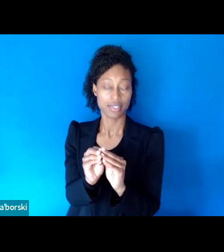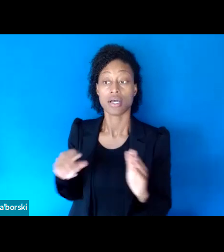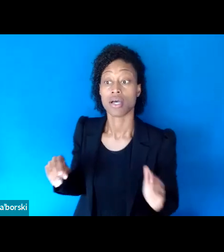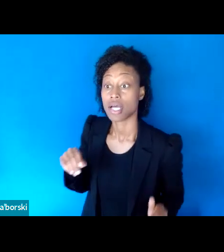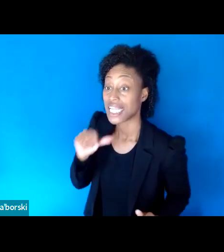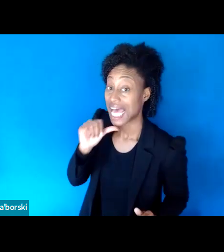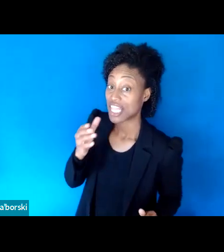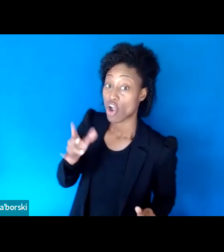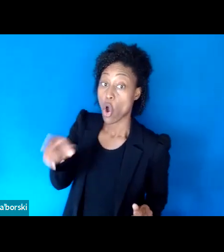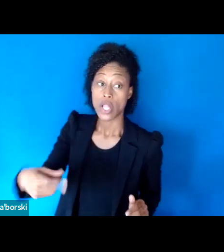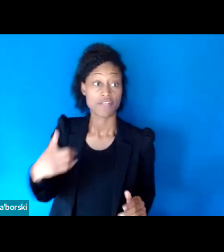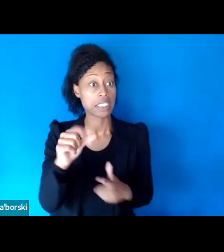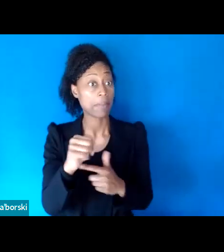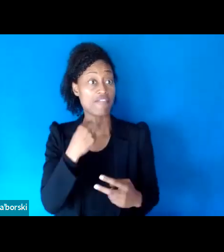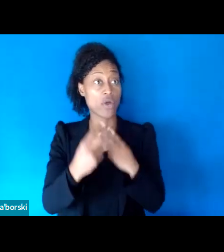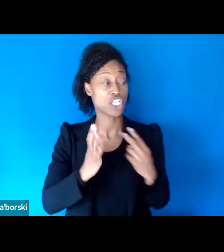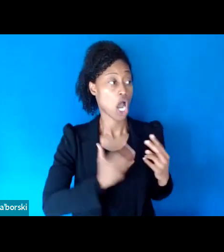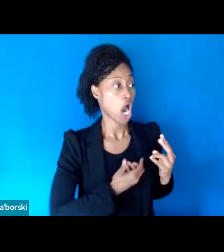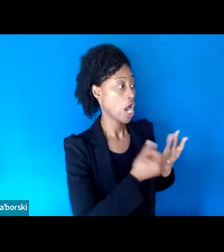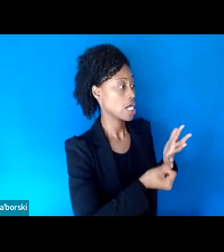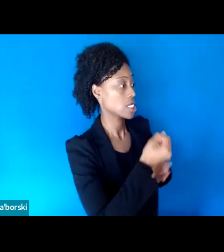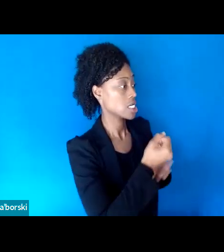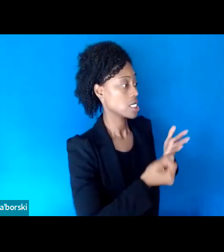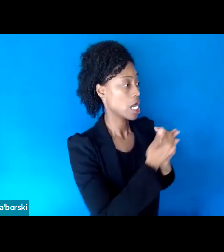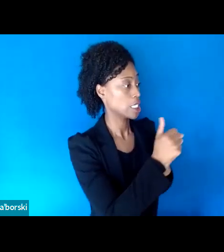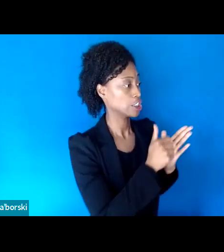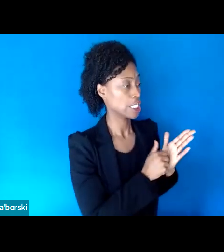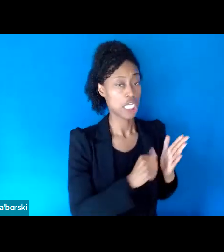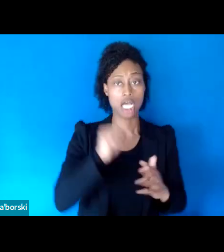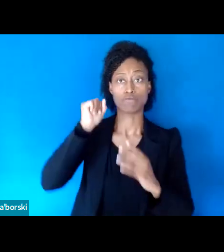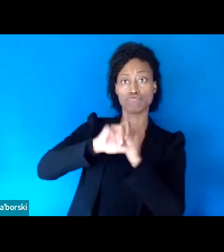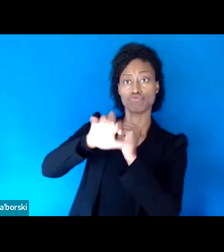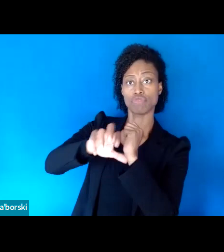disability voice or bring our own agenda, but to show up. And that's my second step, to